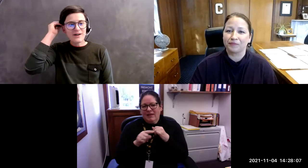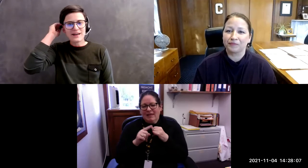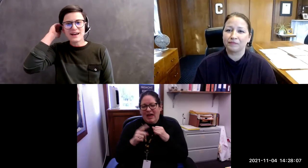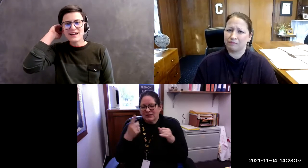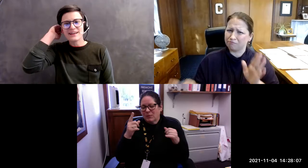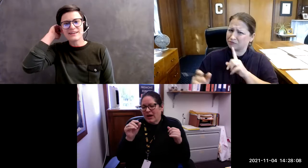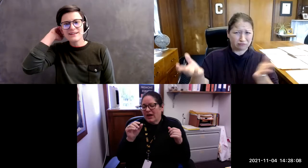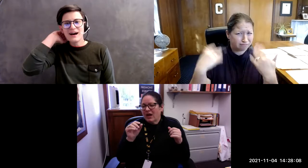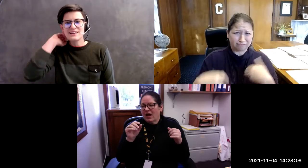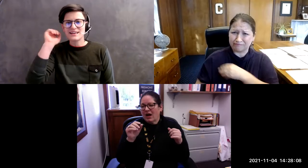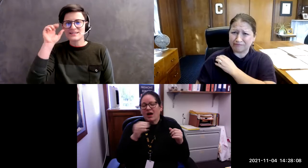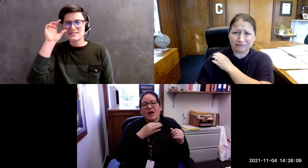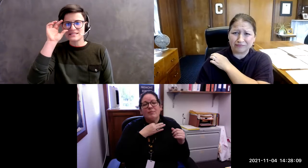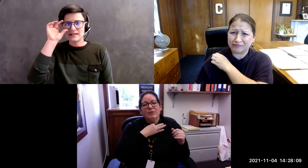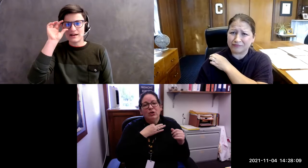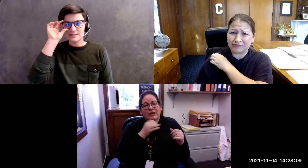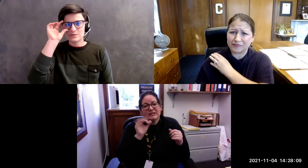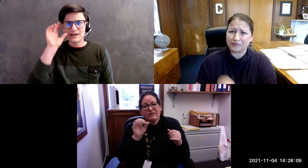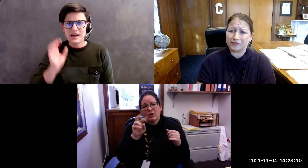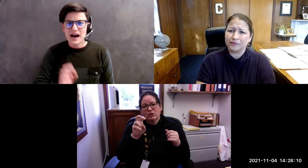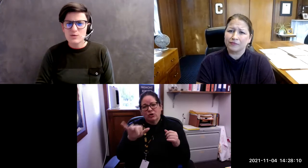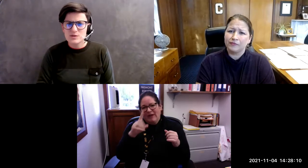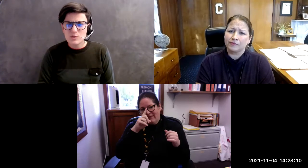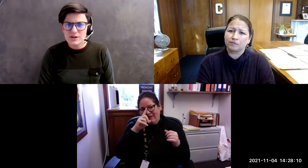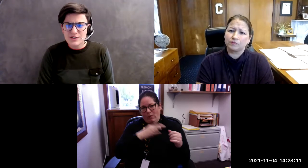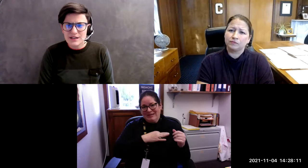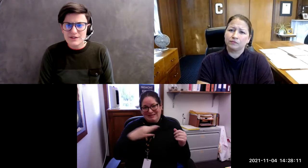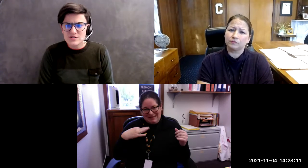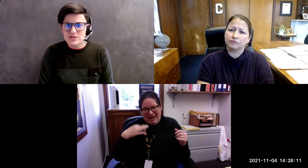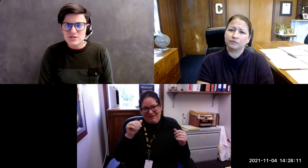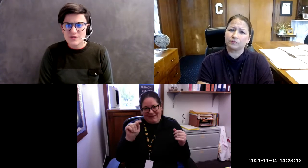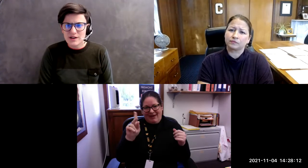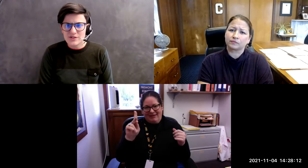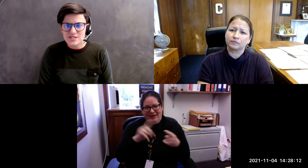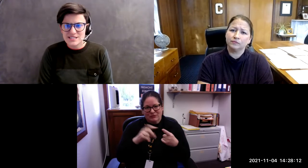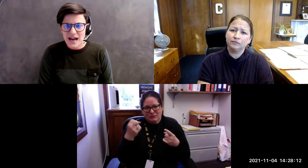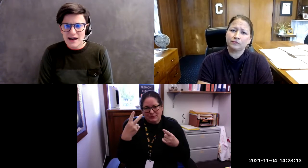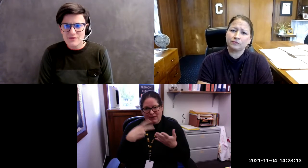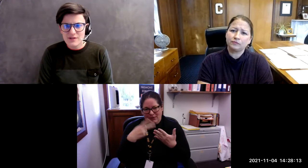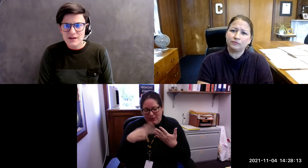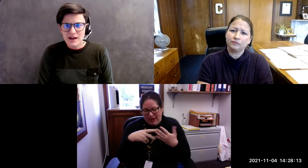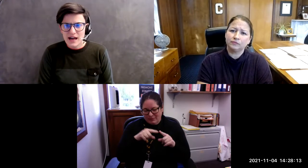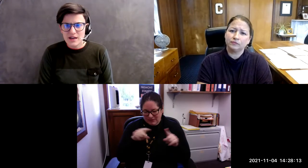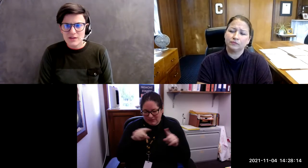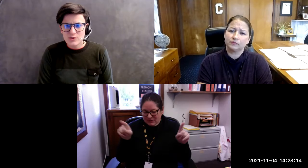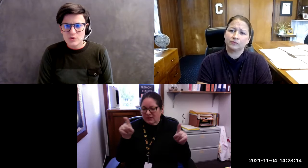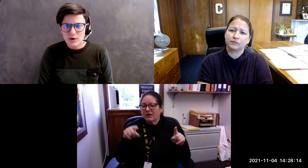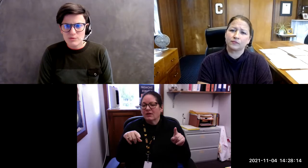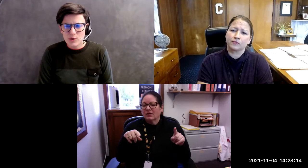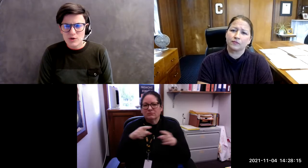Okay, hi, Katie. Yeah, this is the last one. I was wondering if there's a survey for staff at the K through 12